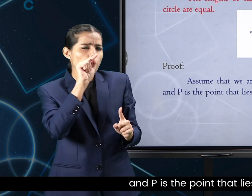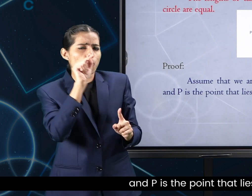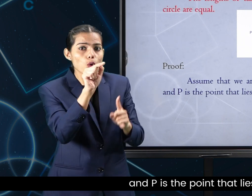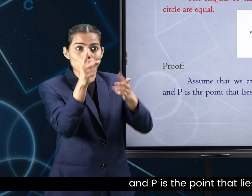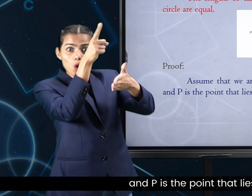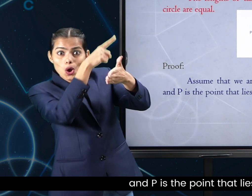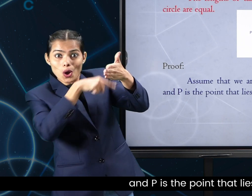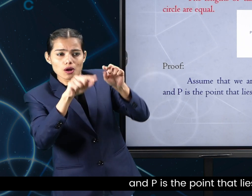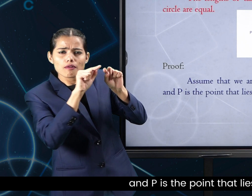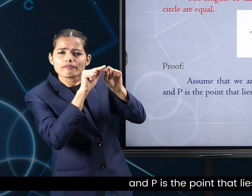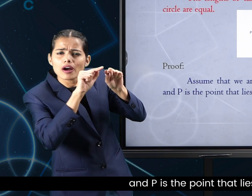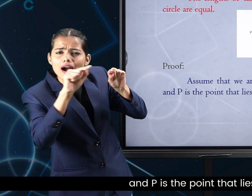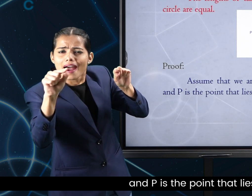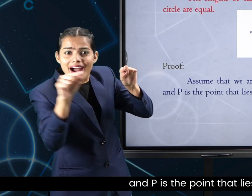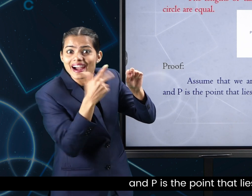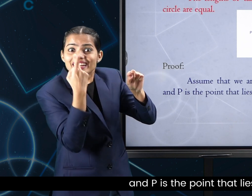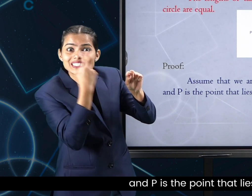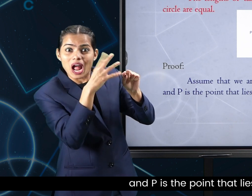the point that lies outside the circle.